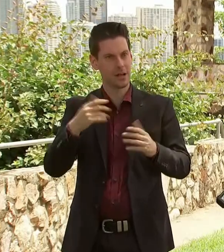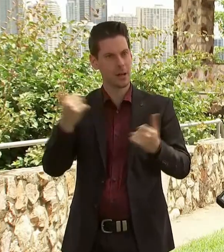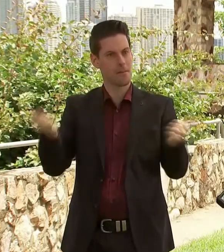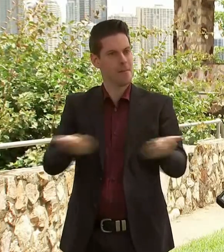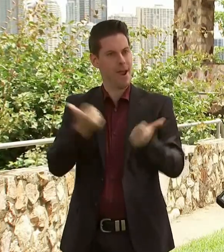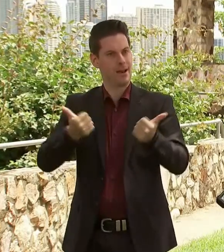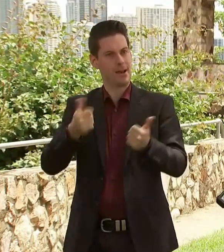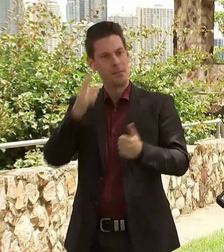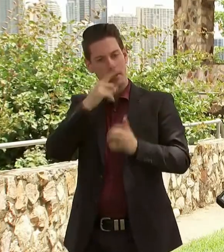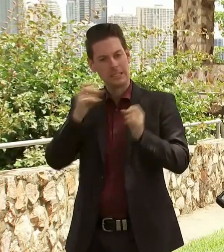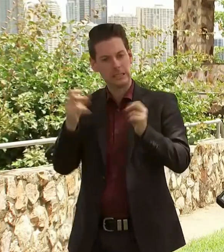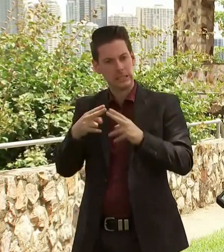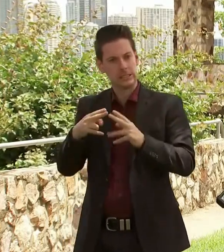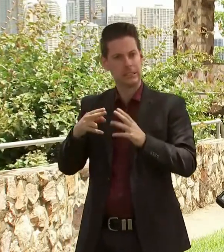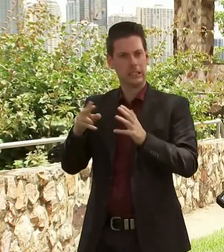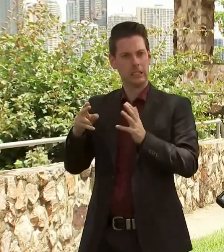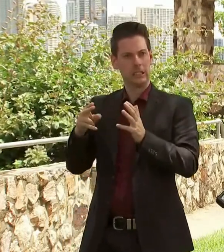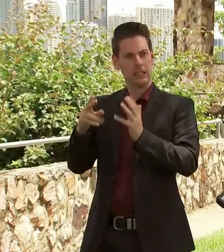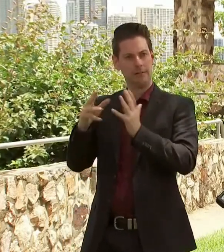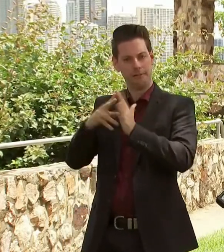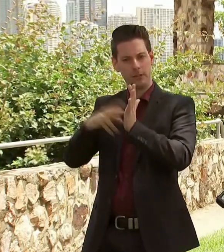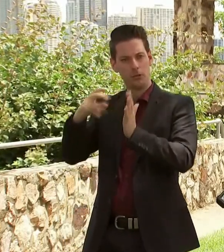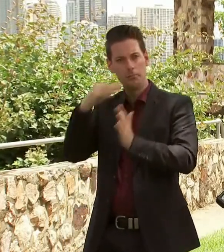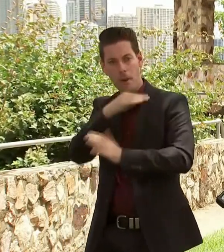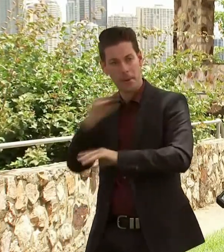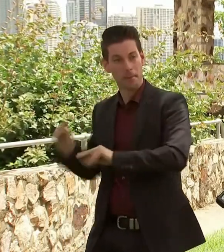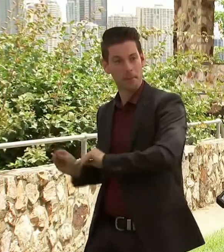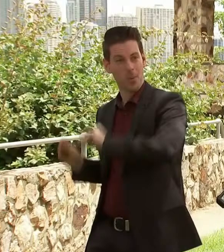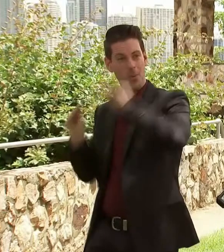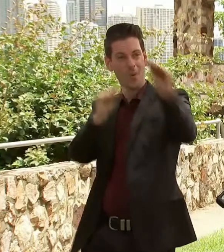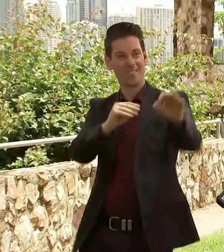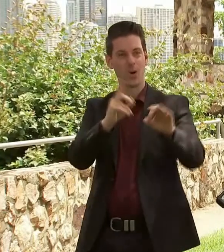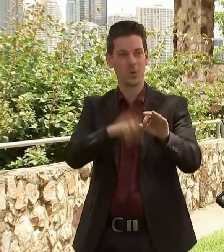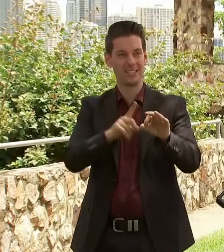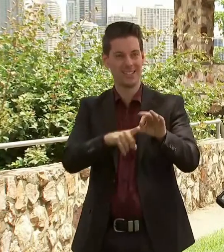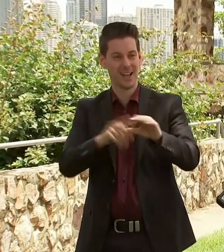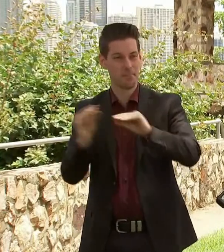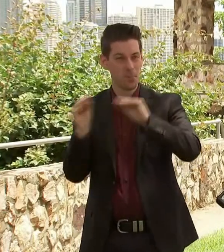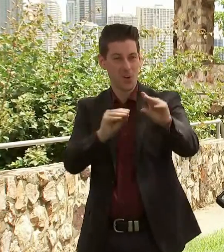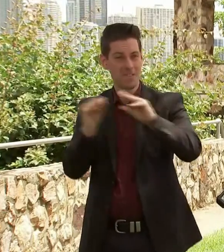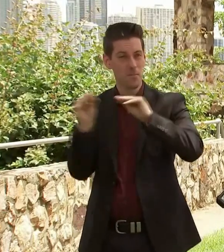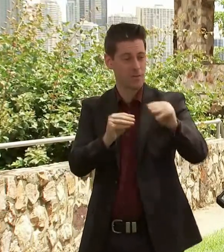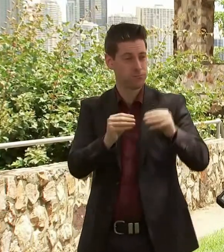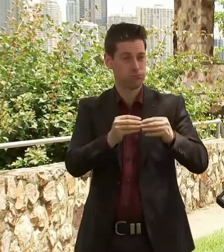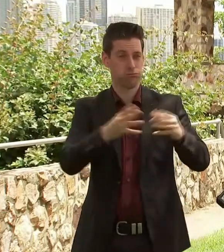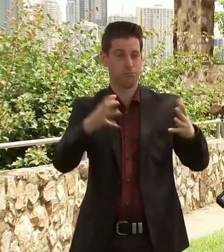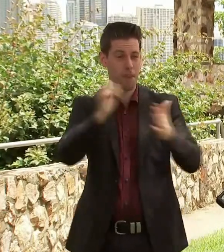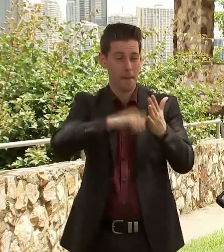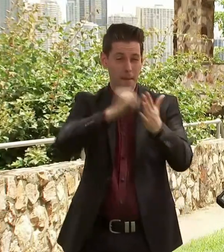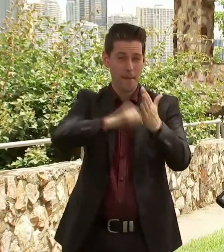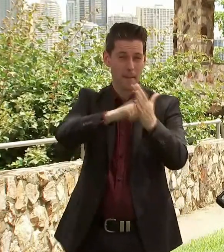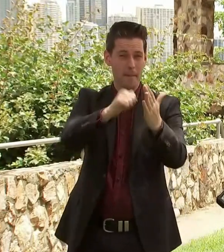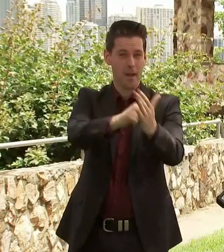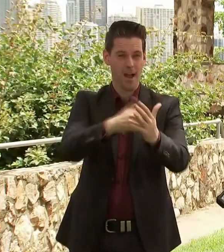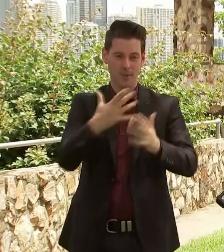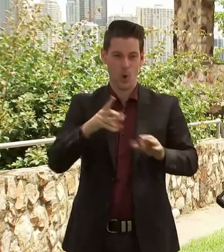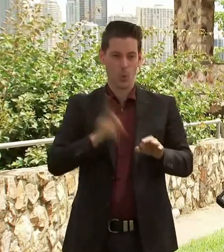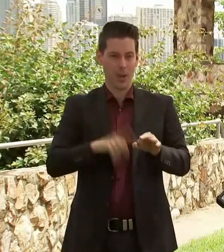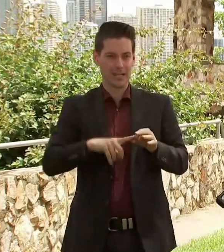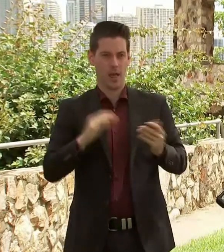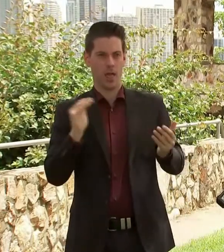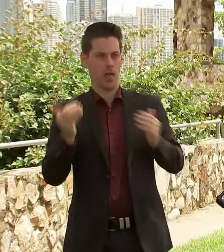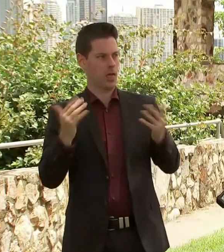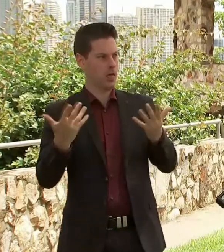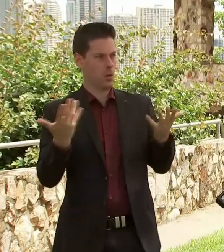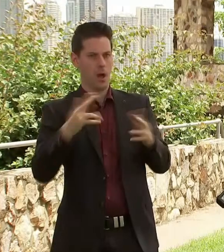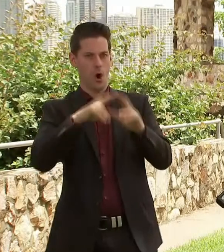dwellings in Queensland, which has impacted, of course, on the affordability of housing. And we've obviously done our bit as the government, putting in almost $3